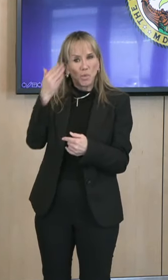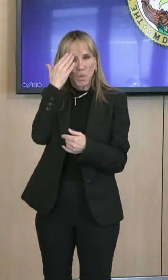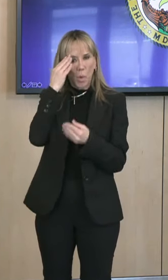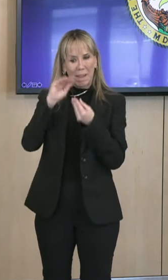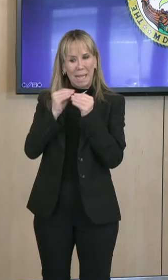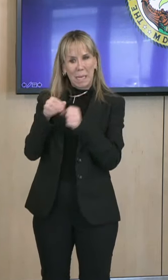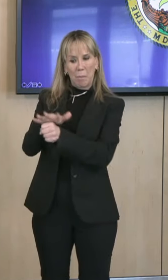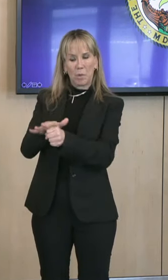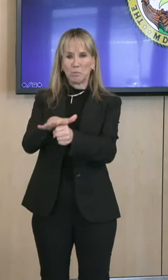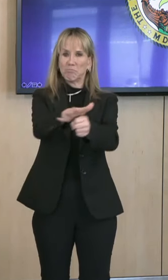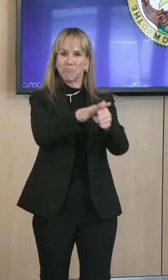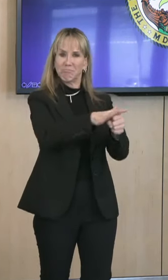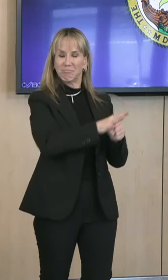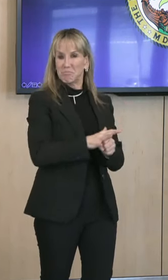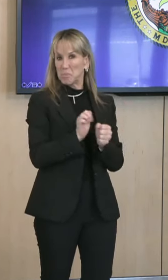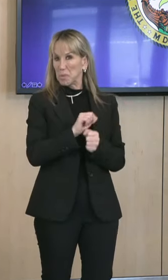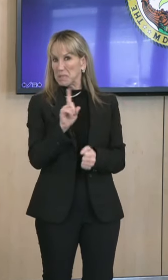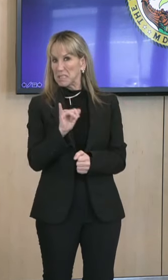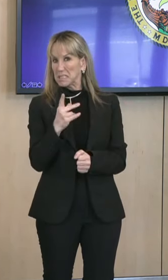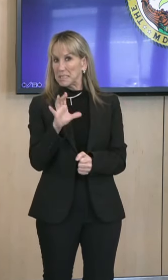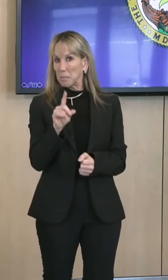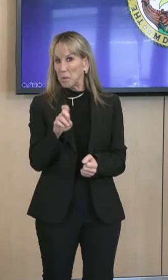Okay, Dr. Nick will answer that.